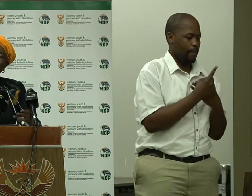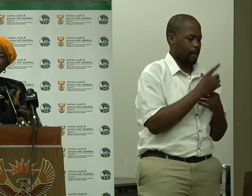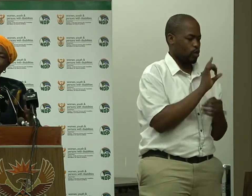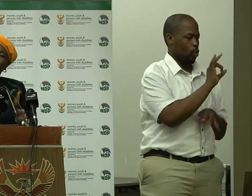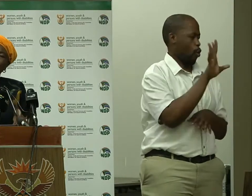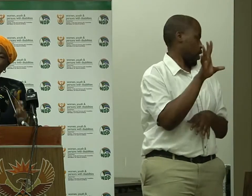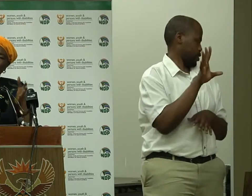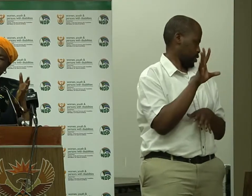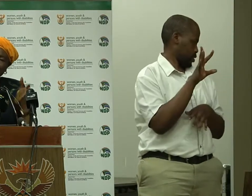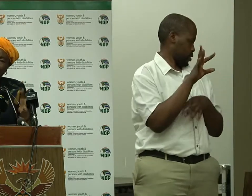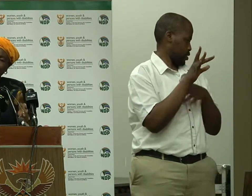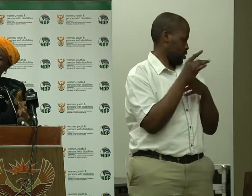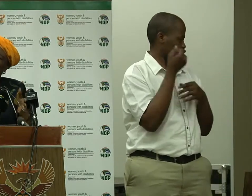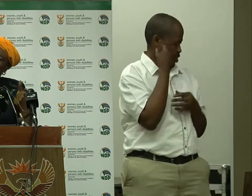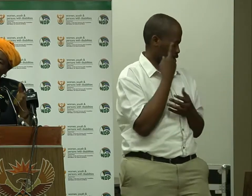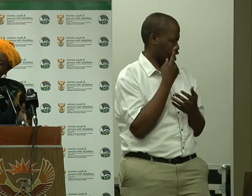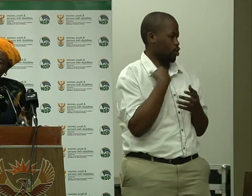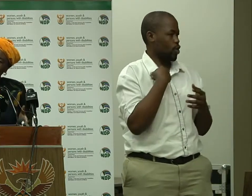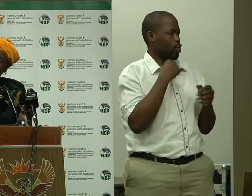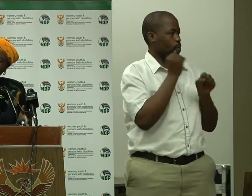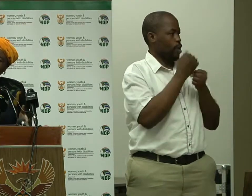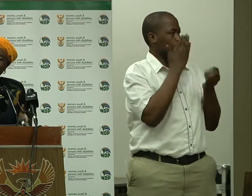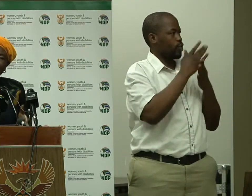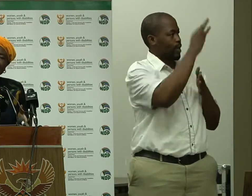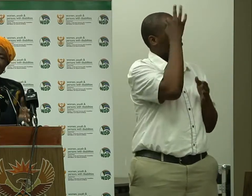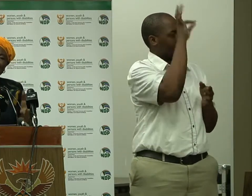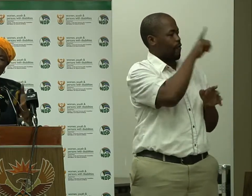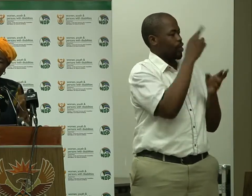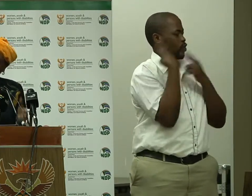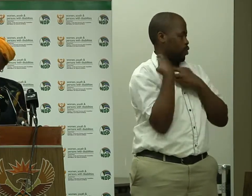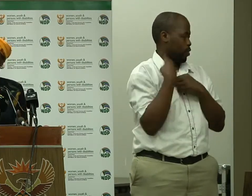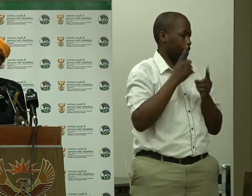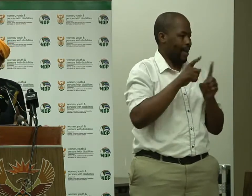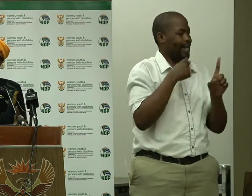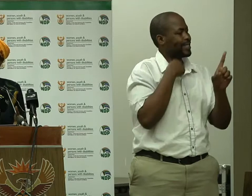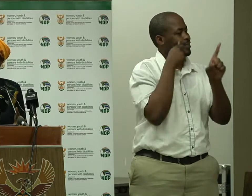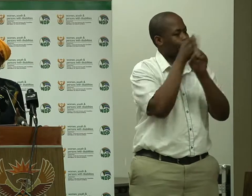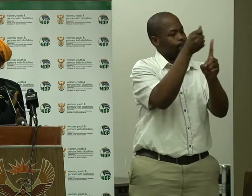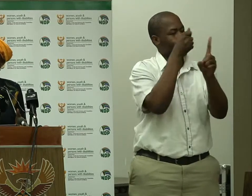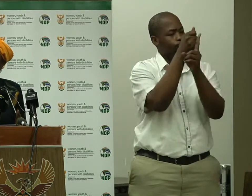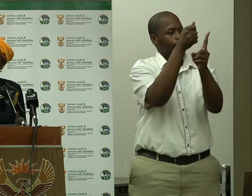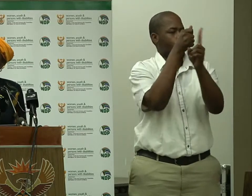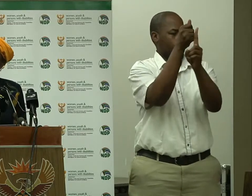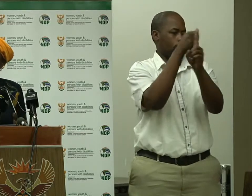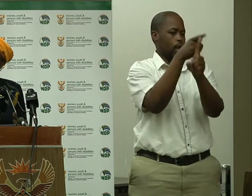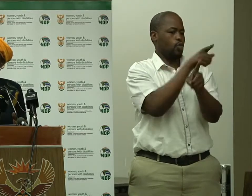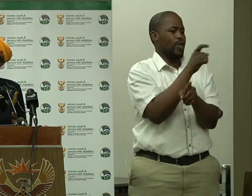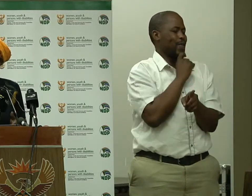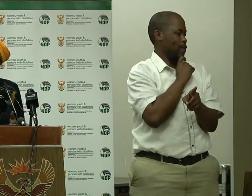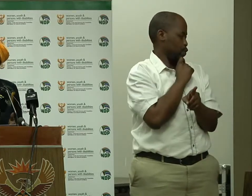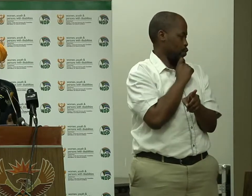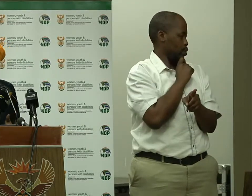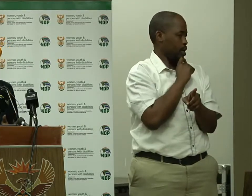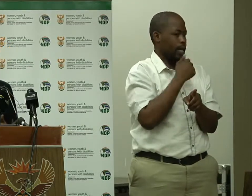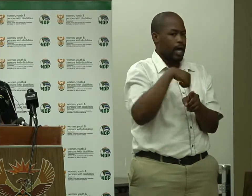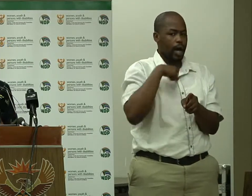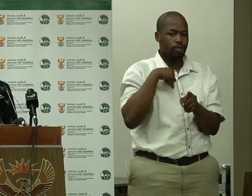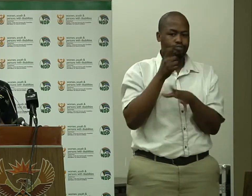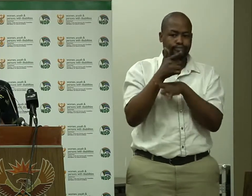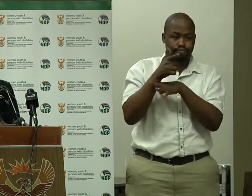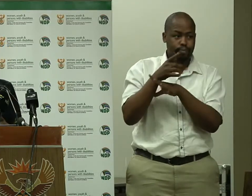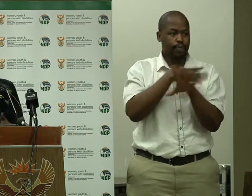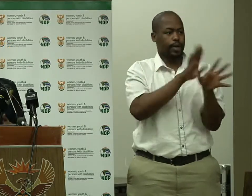hold those who are in government accountable, but it's a fight that we use our media